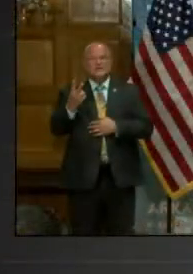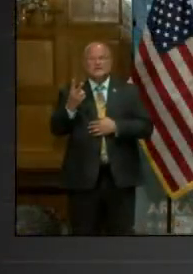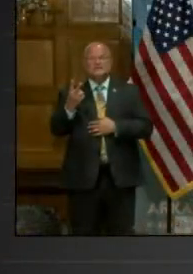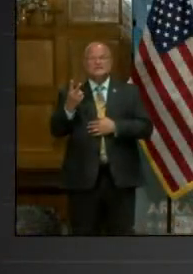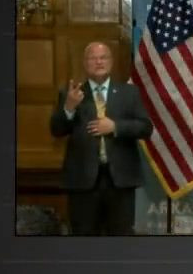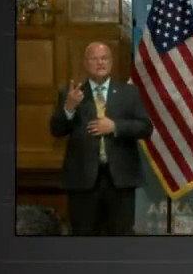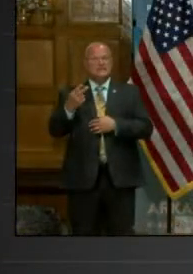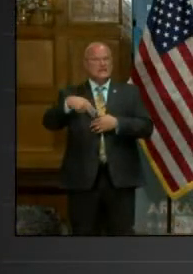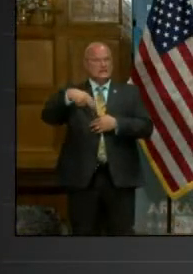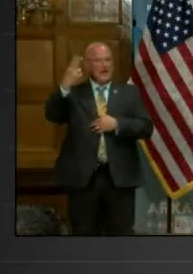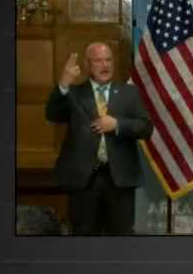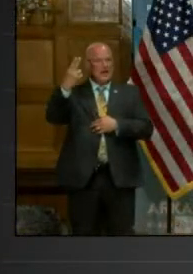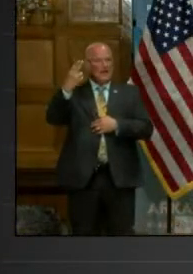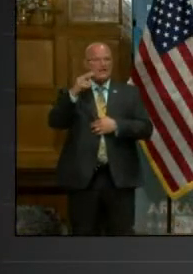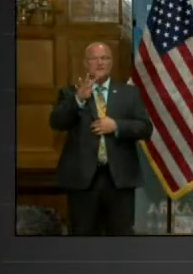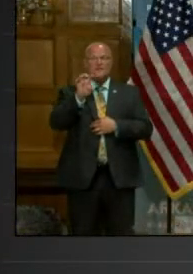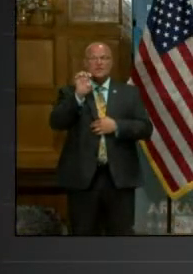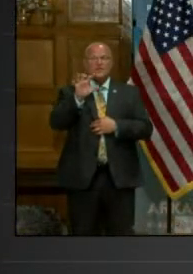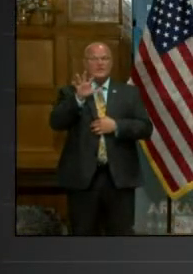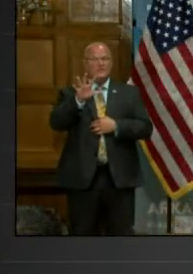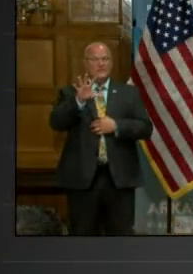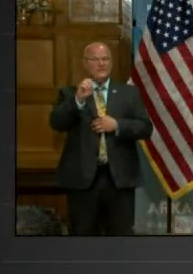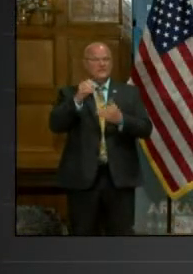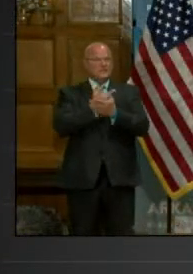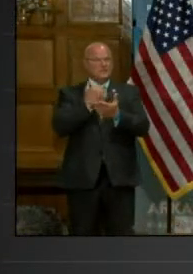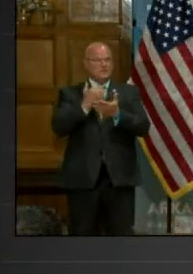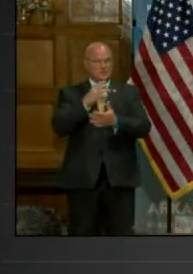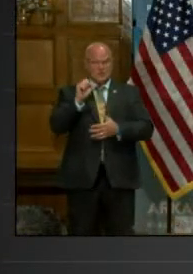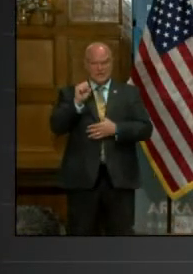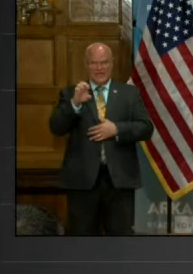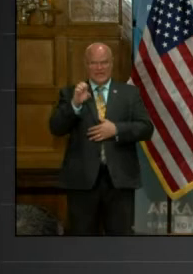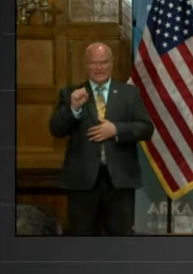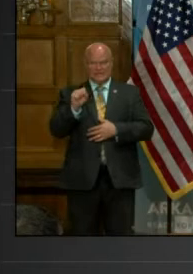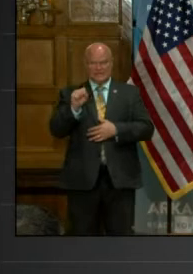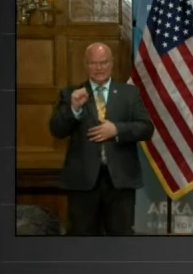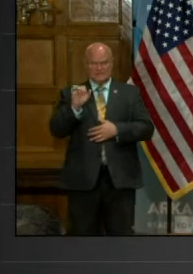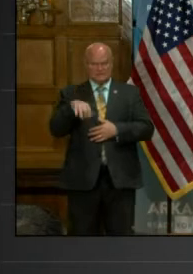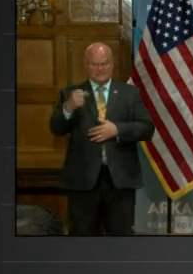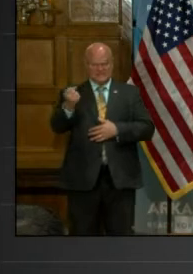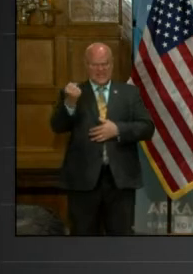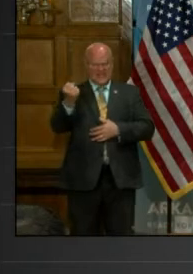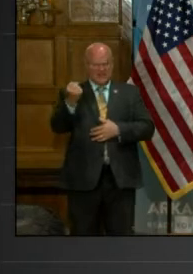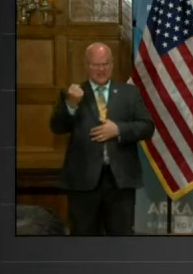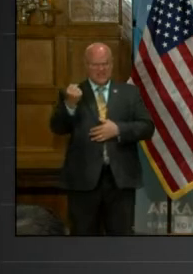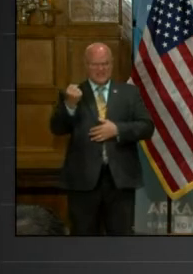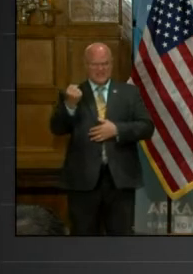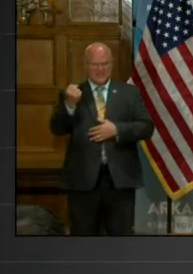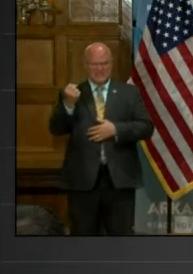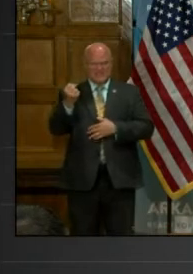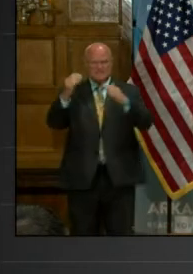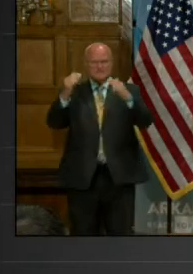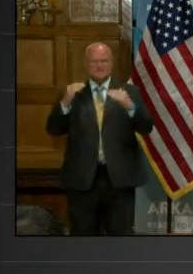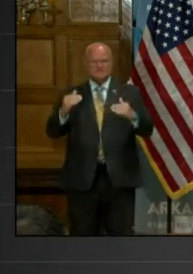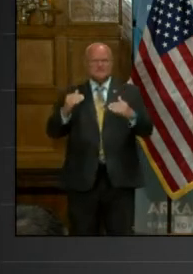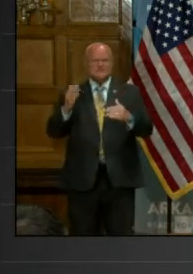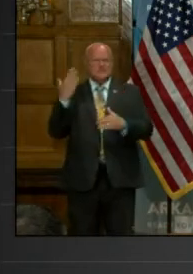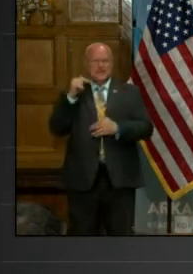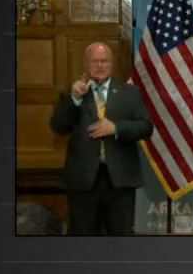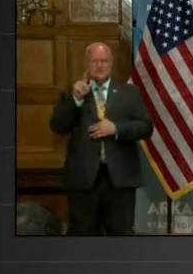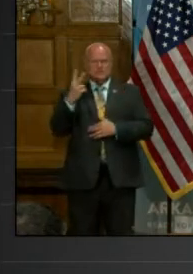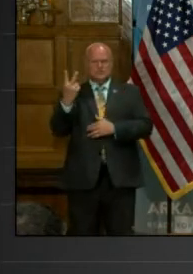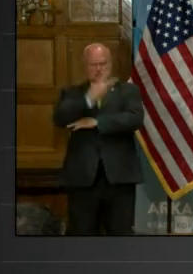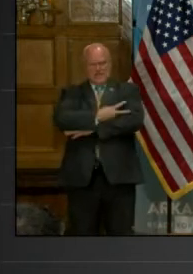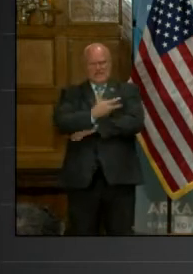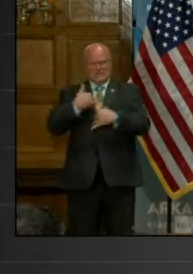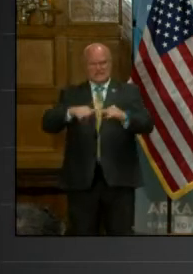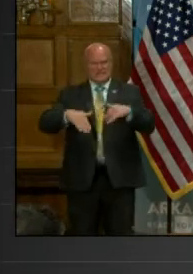see the height there of 450 new cases. What was that, Saturday, then sequentially down over the last 2 days,